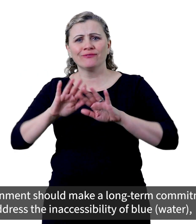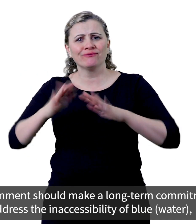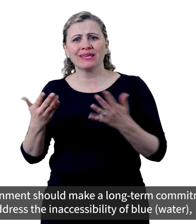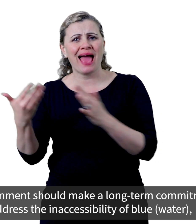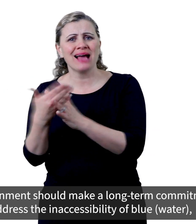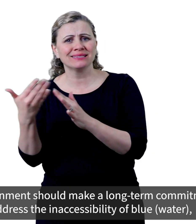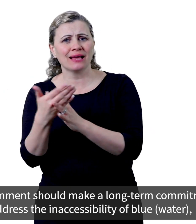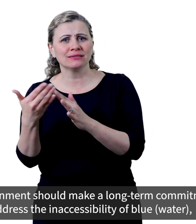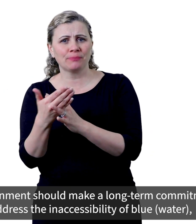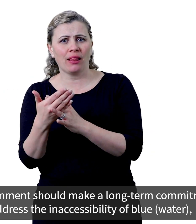water,